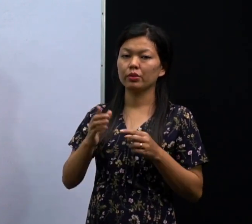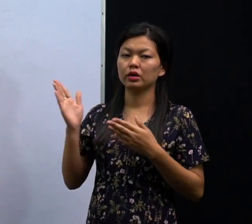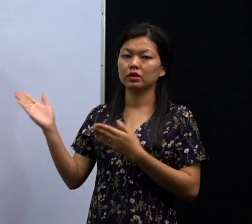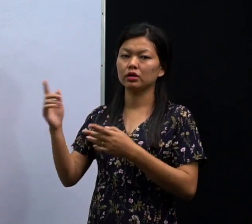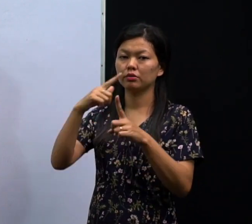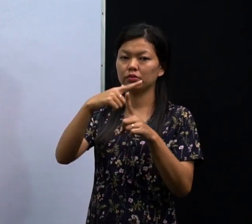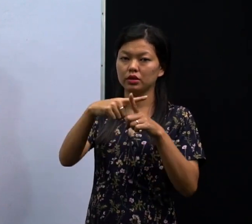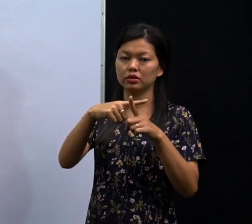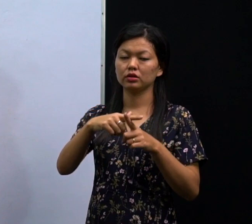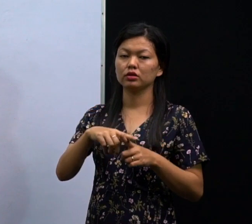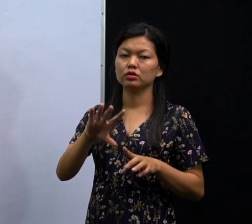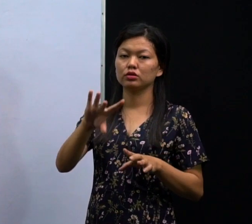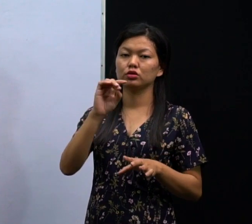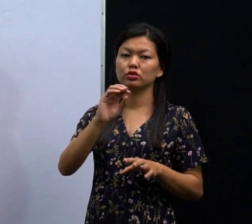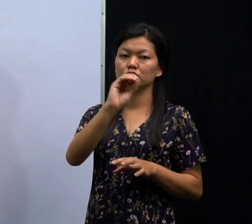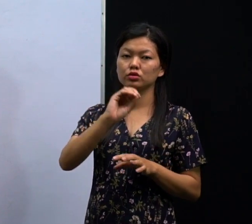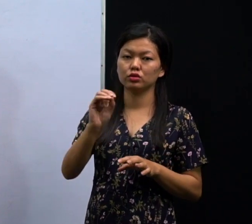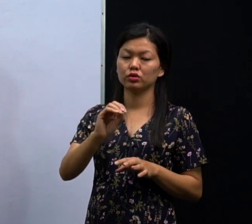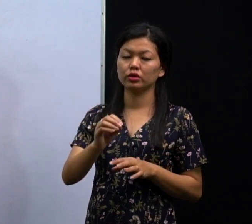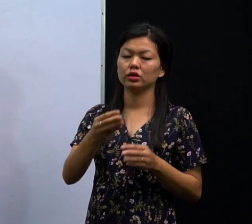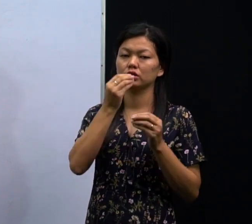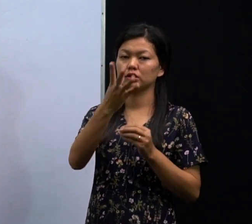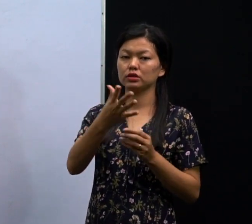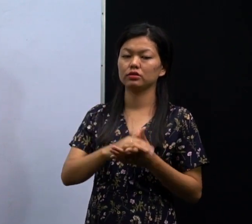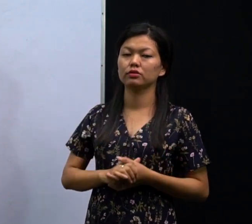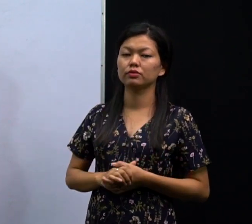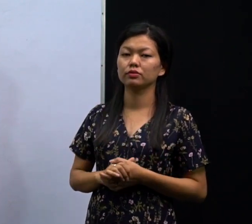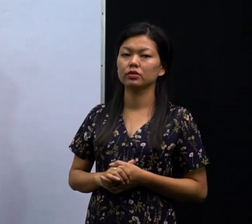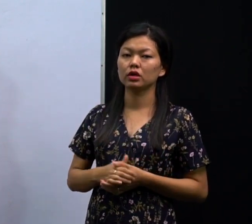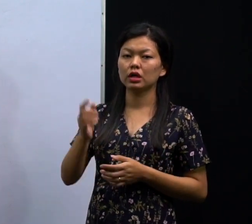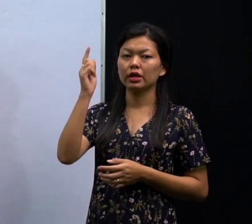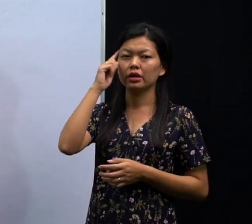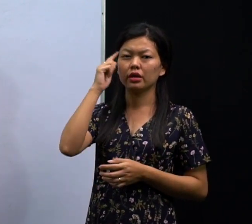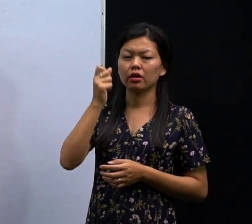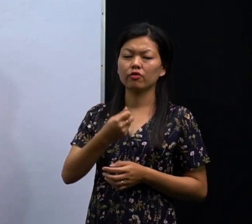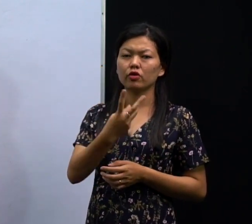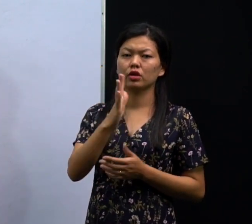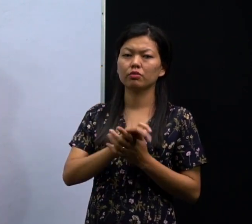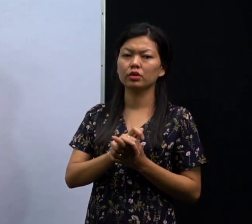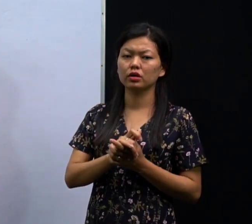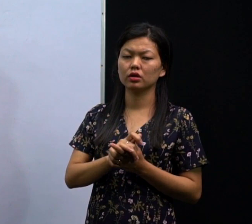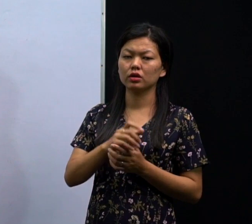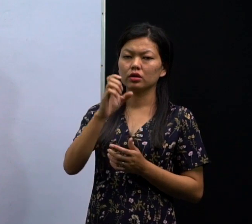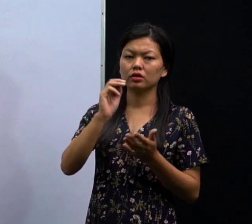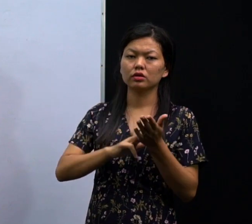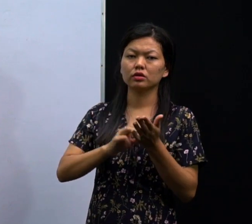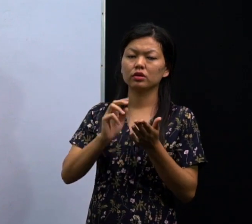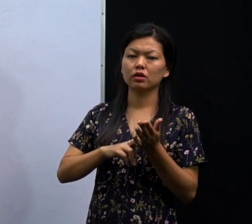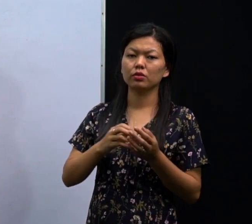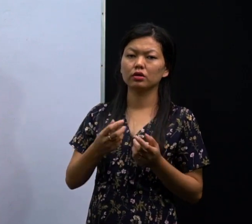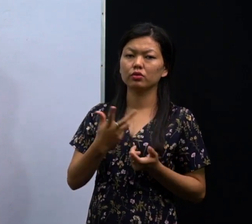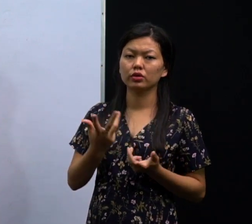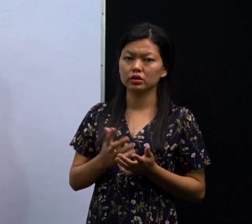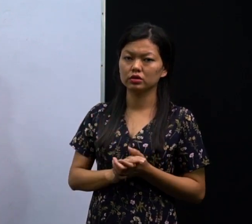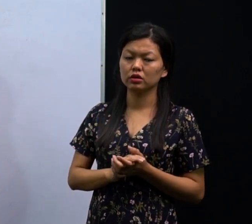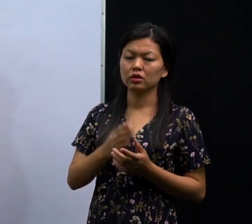take sign common. Is automatic, it is inbuilt, we can say. Now think for number, which number is common? Common means which number are available